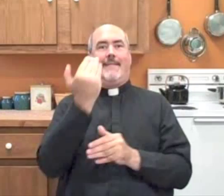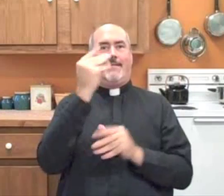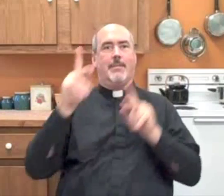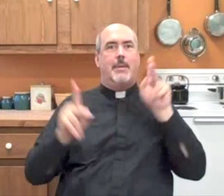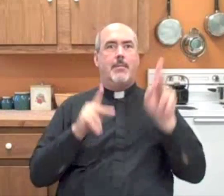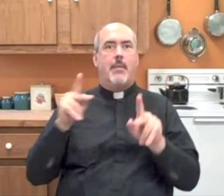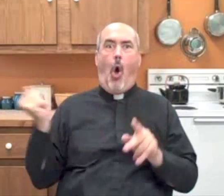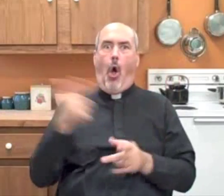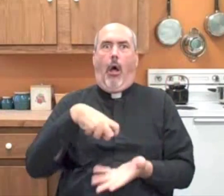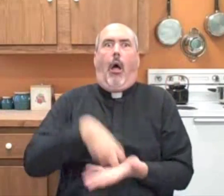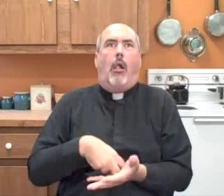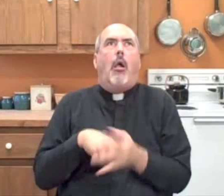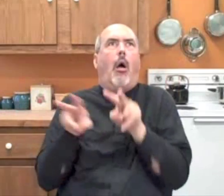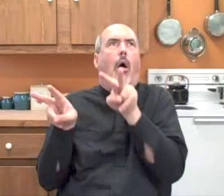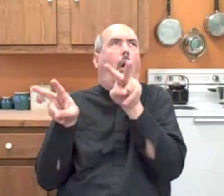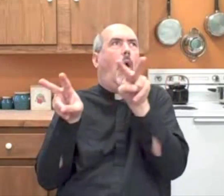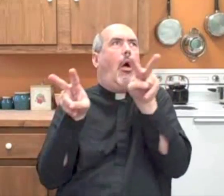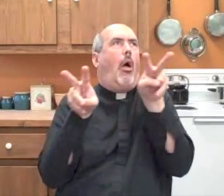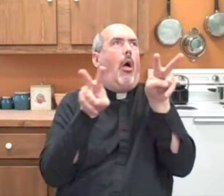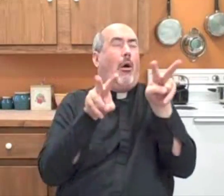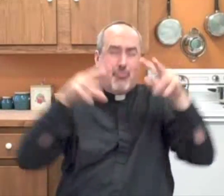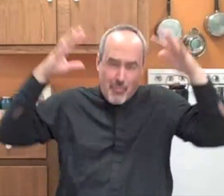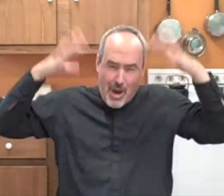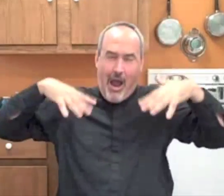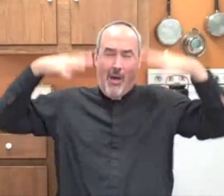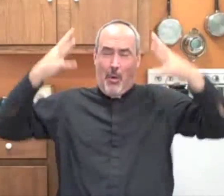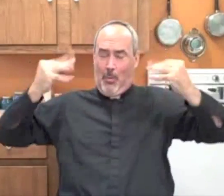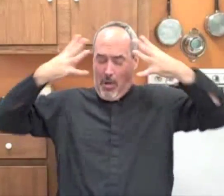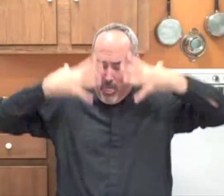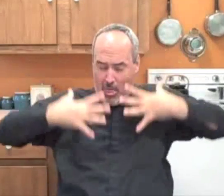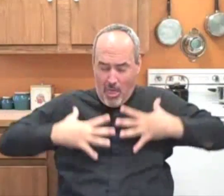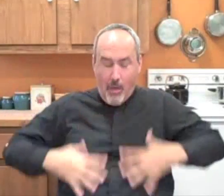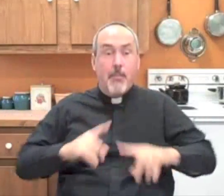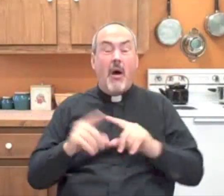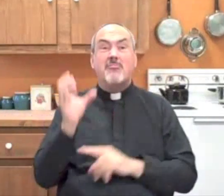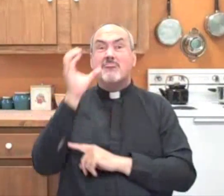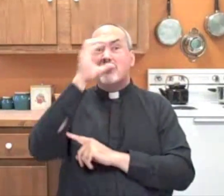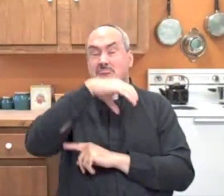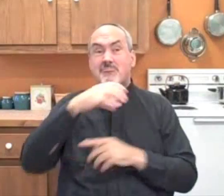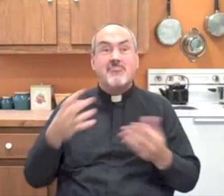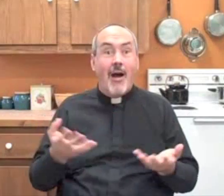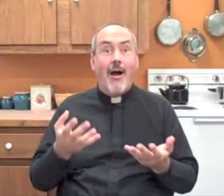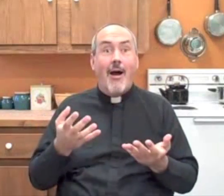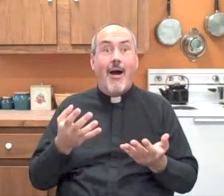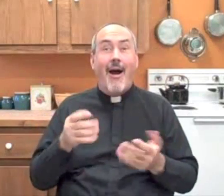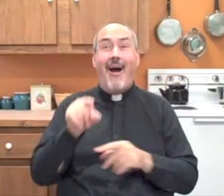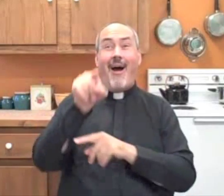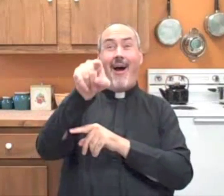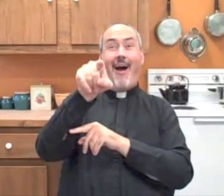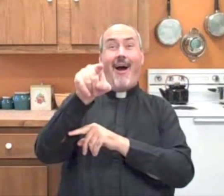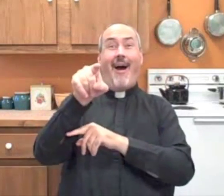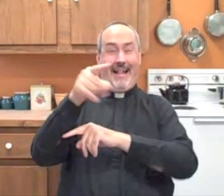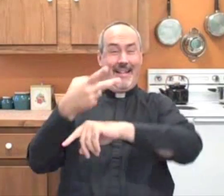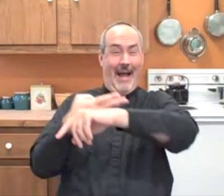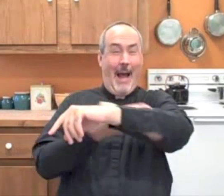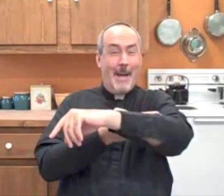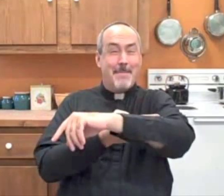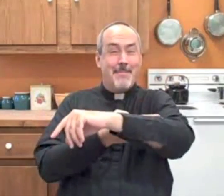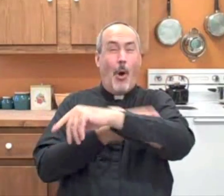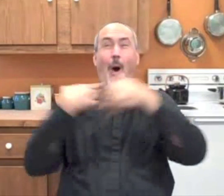Altogether, there ended up being 15 people kneeling, praying in the rain. But what was strange